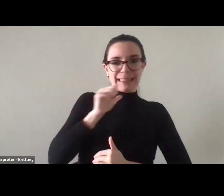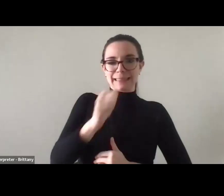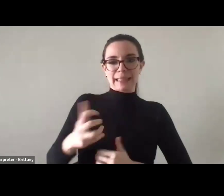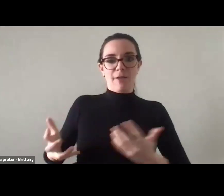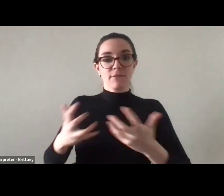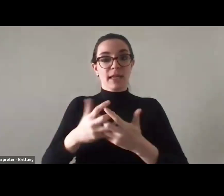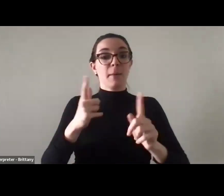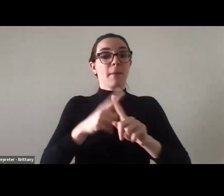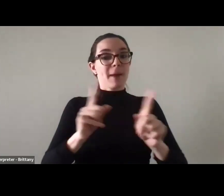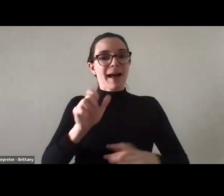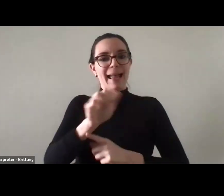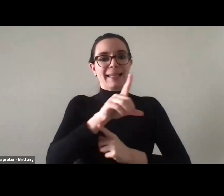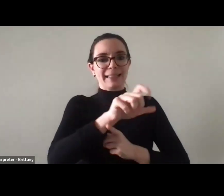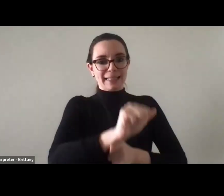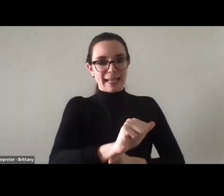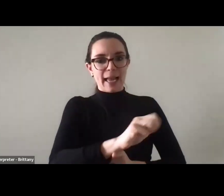and IDEA